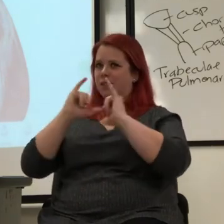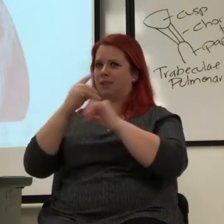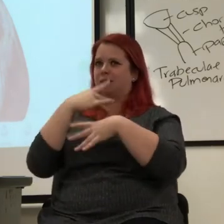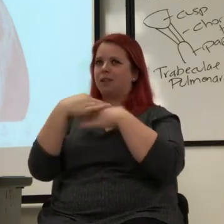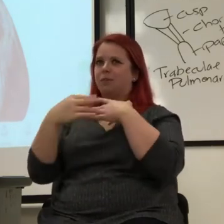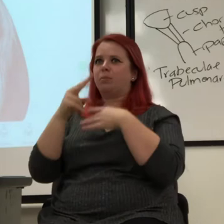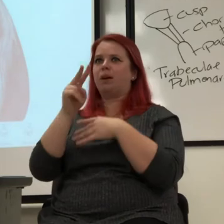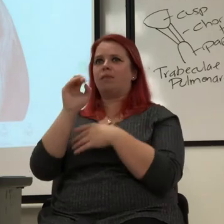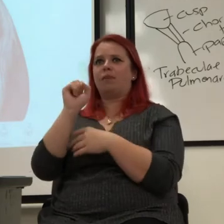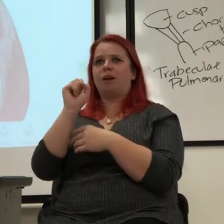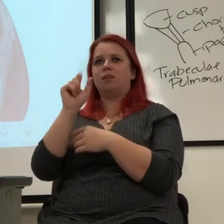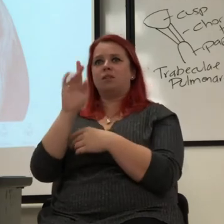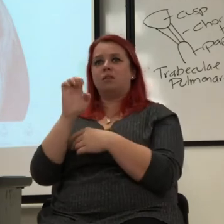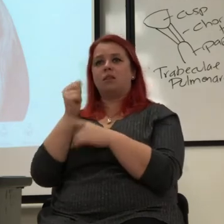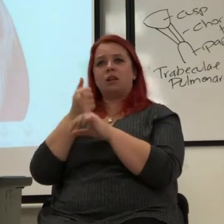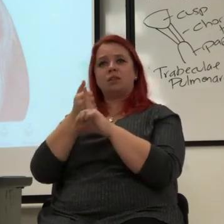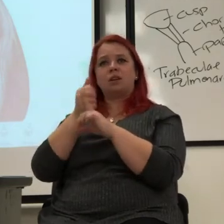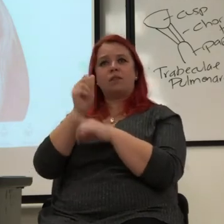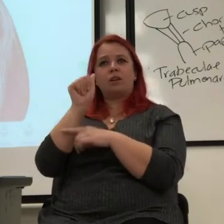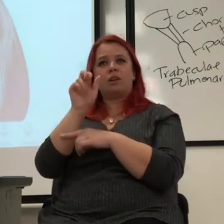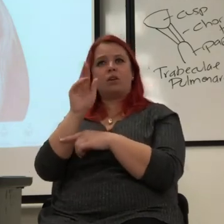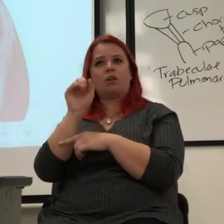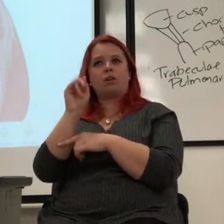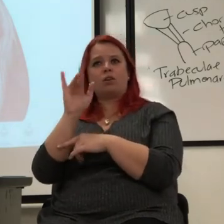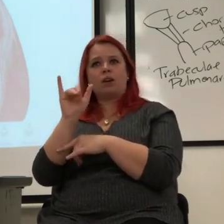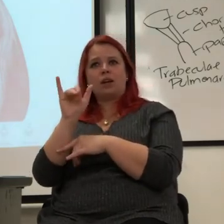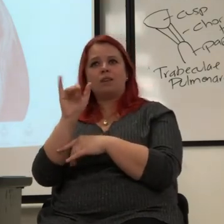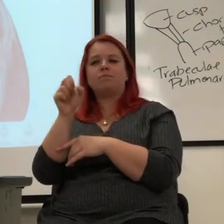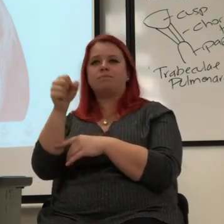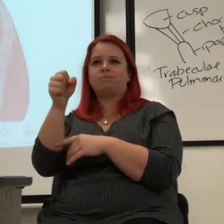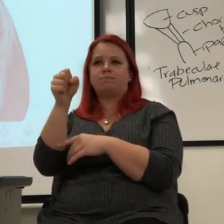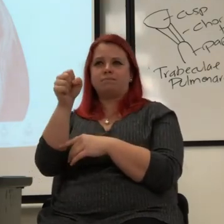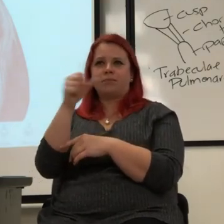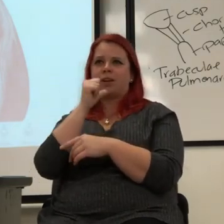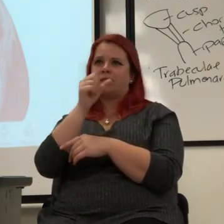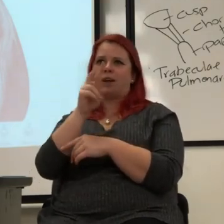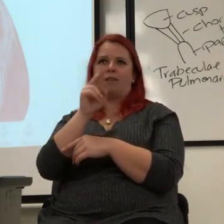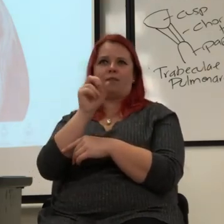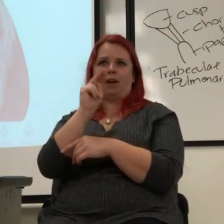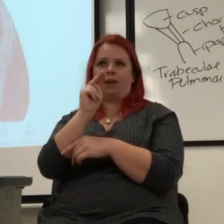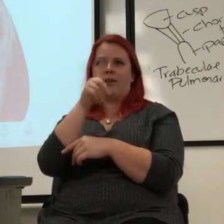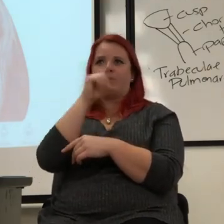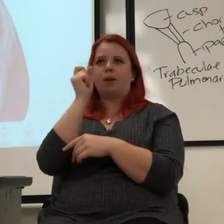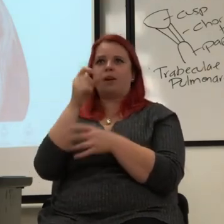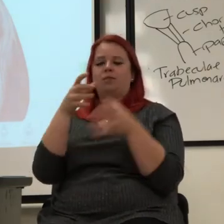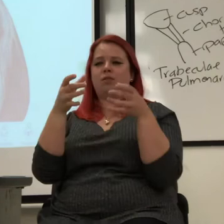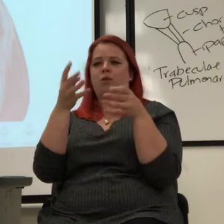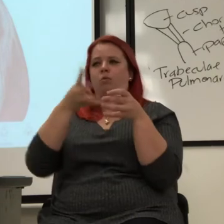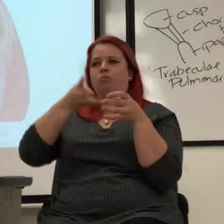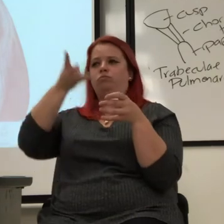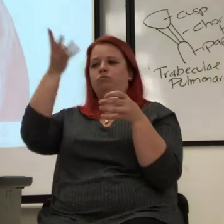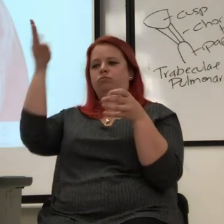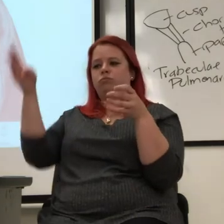artery or a vein? It's an artery. It's going to take blood away from the heart to the